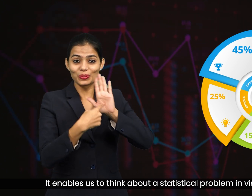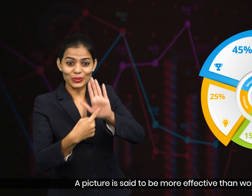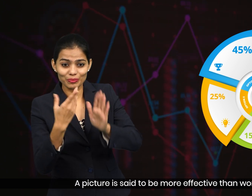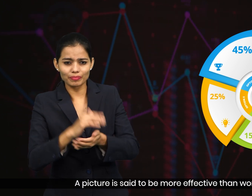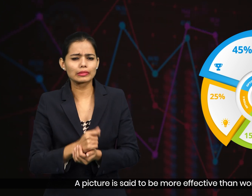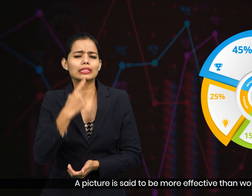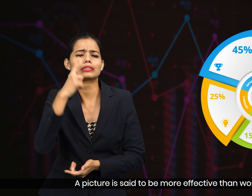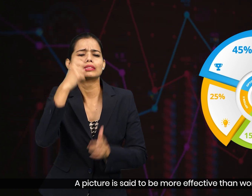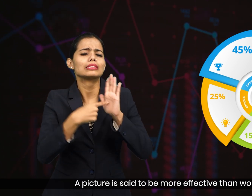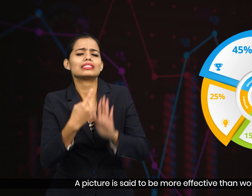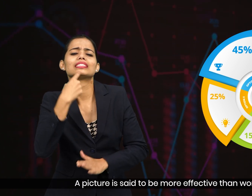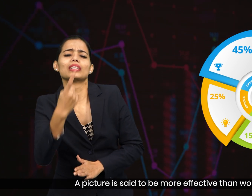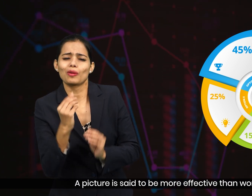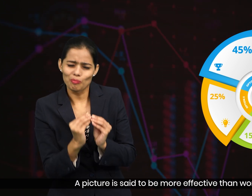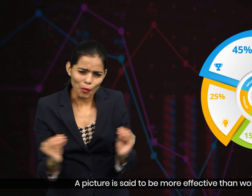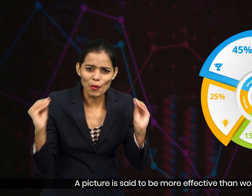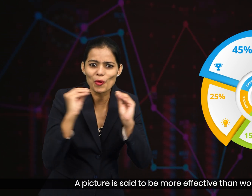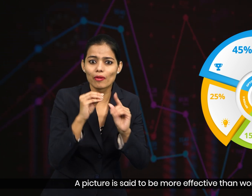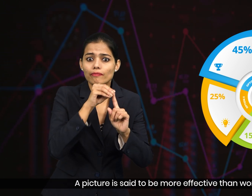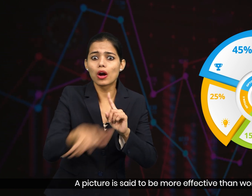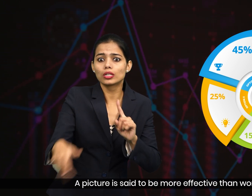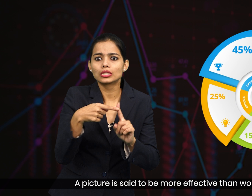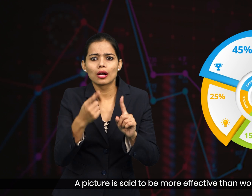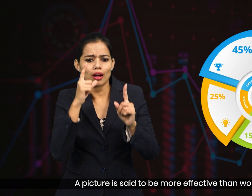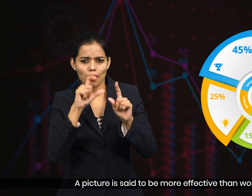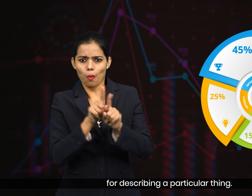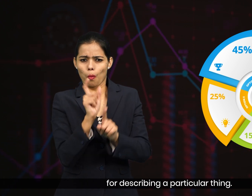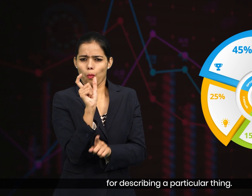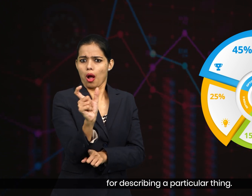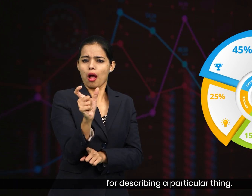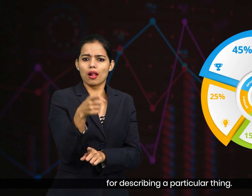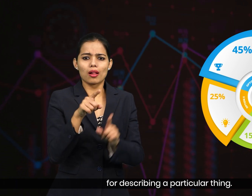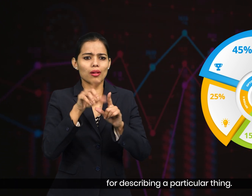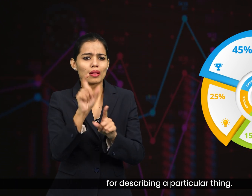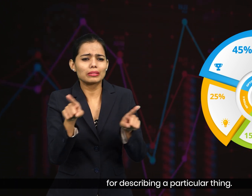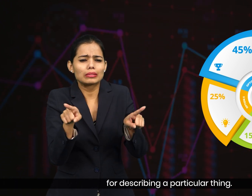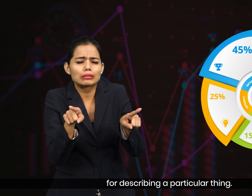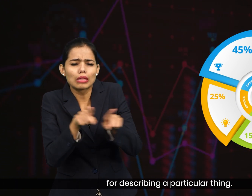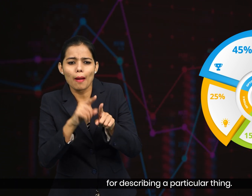A picture is said to be more effective than words for describing a particular thing.